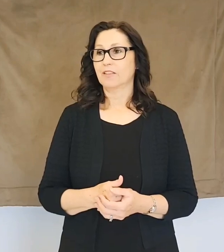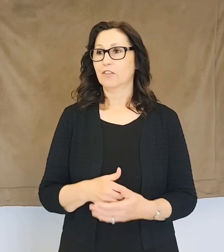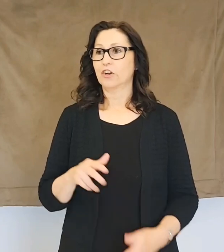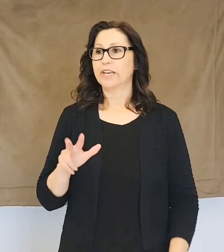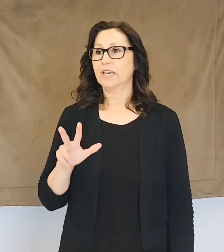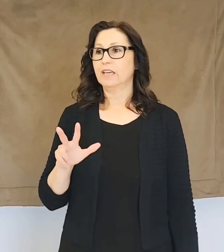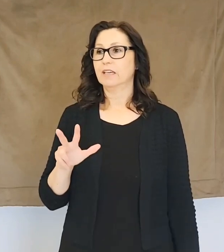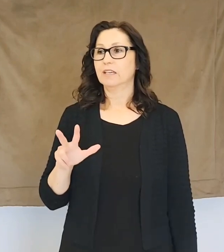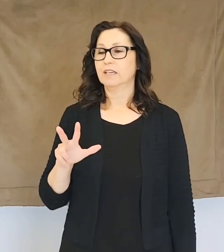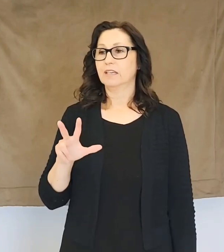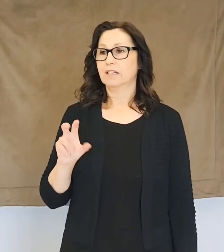I'm